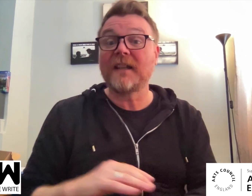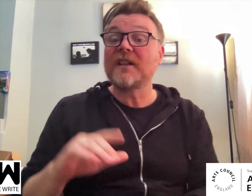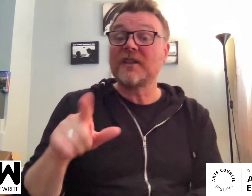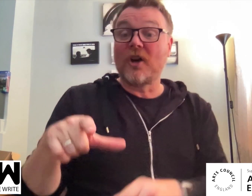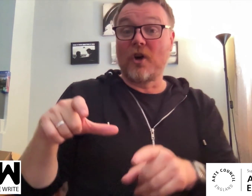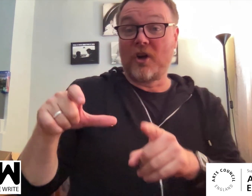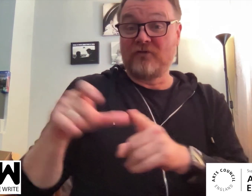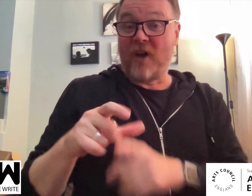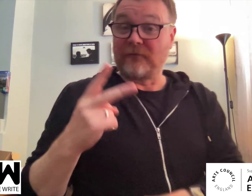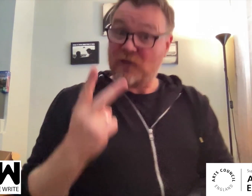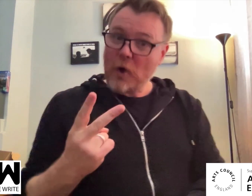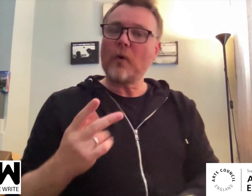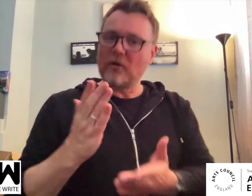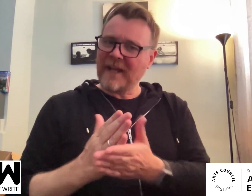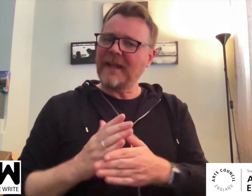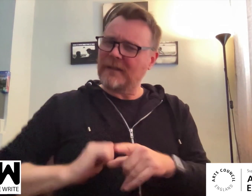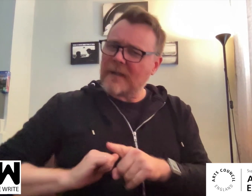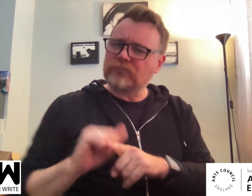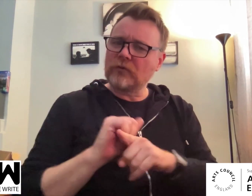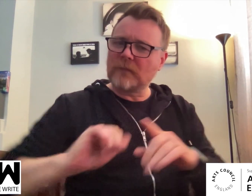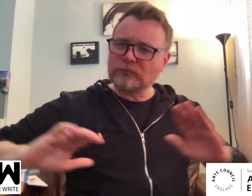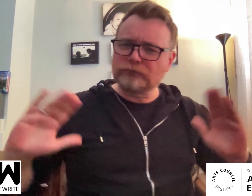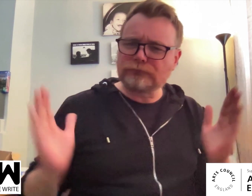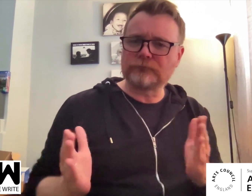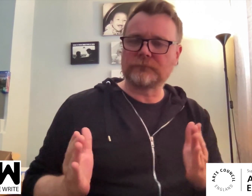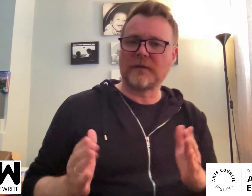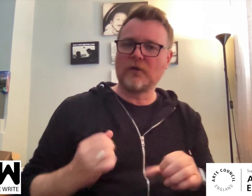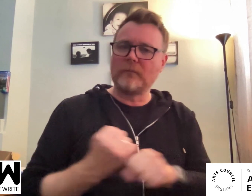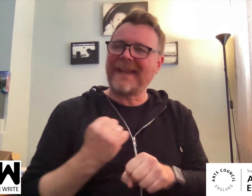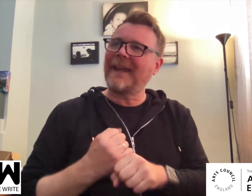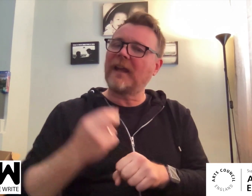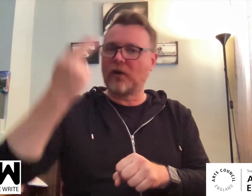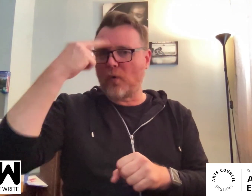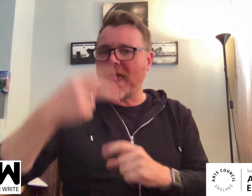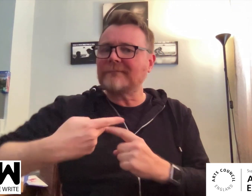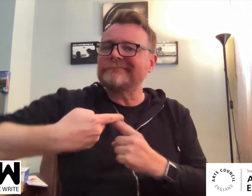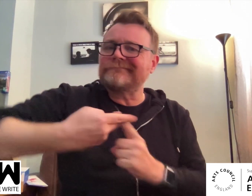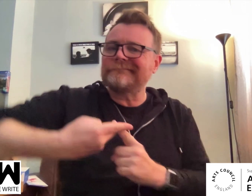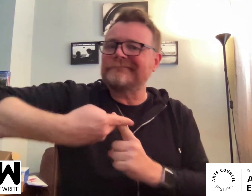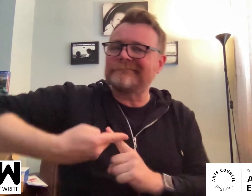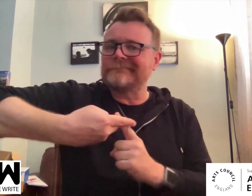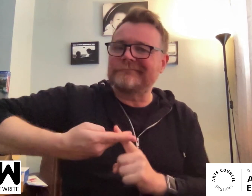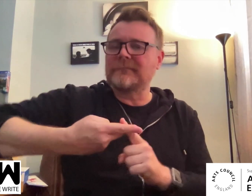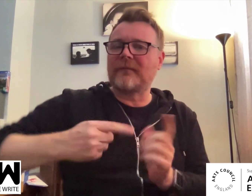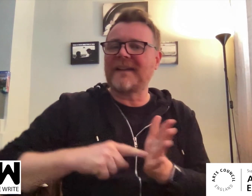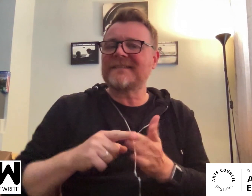worry about that. Now, draft 2 is a tightening of your ideas. It's like, tightening a